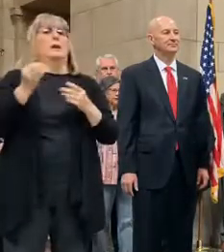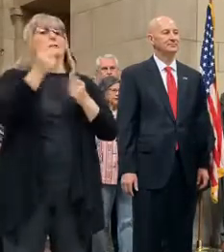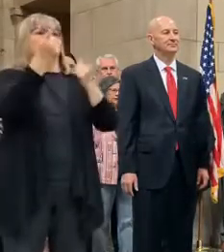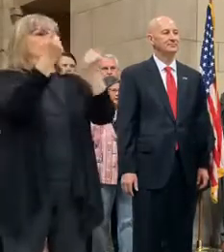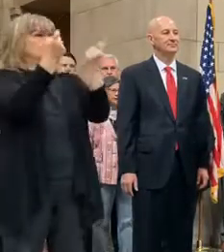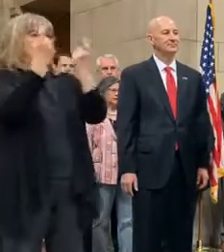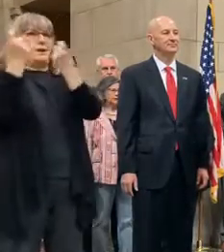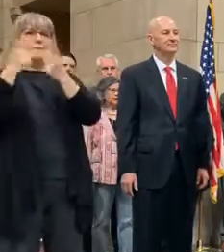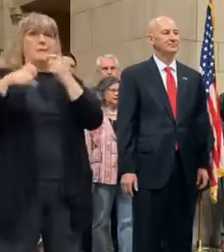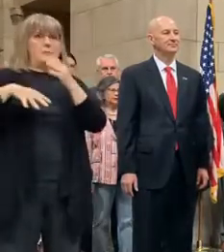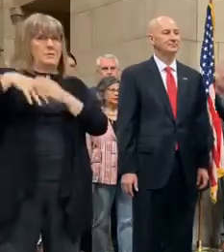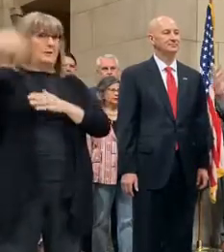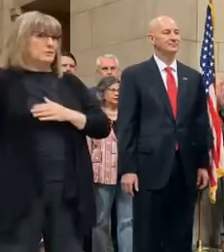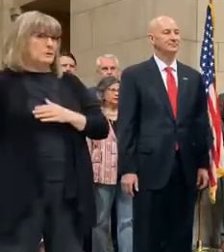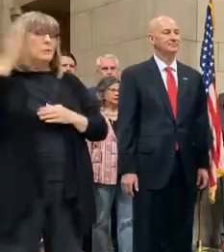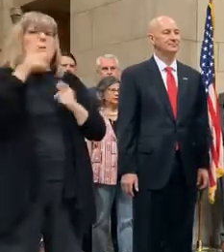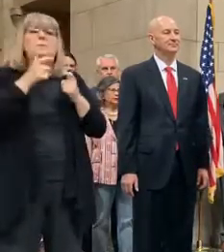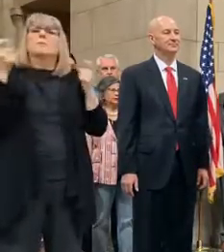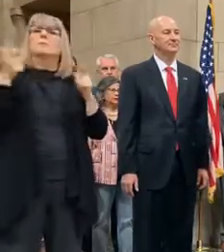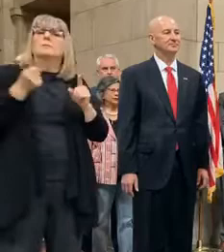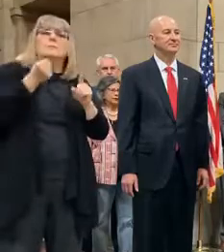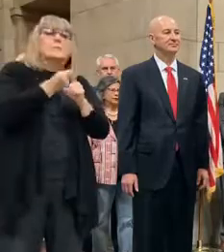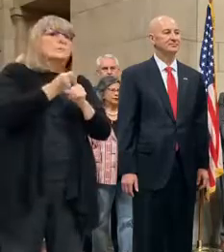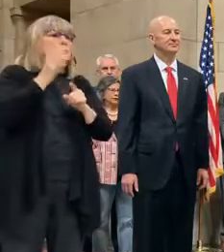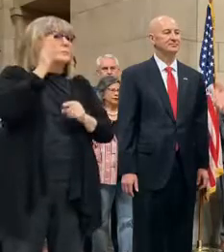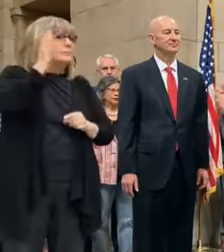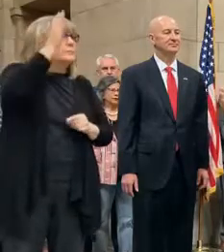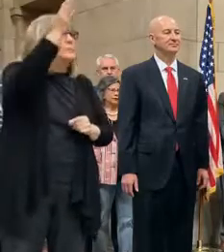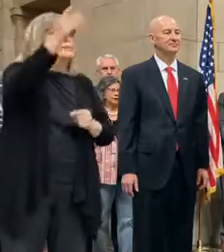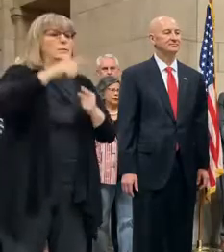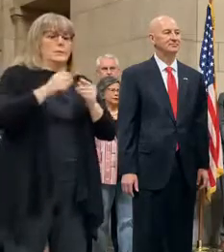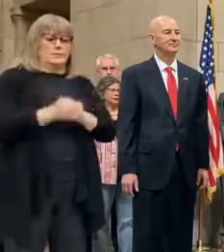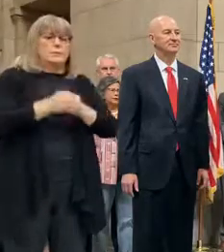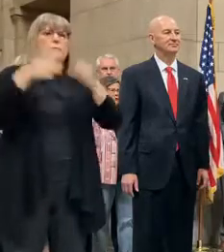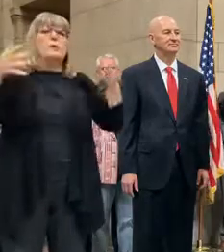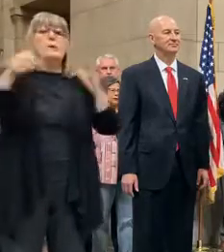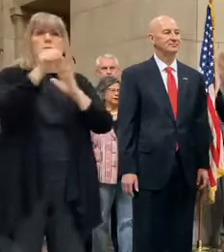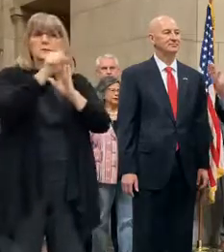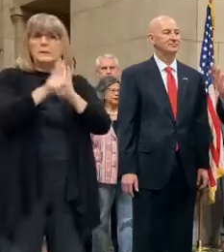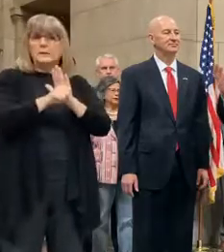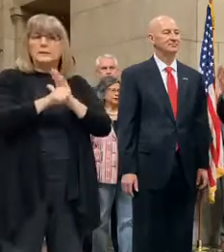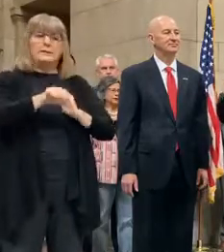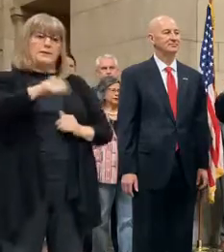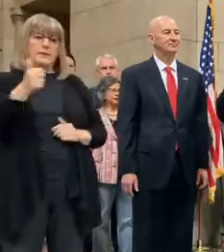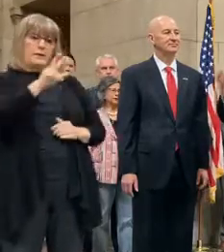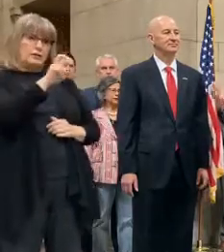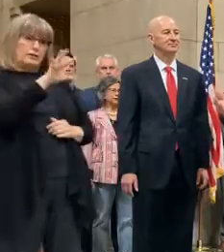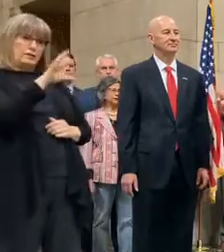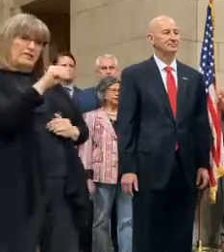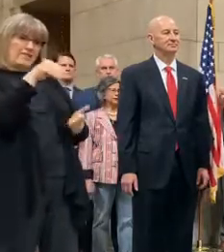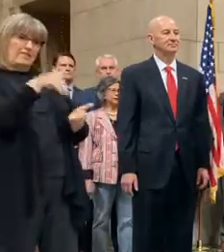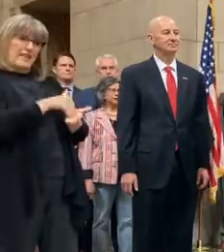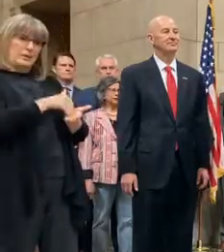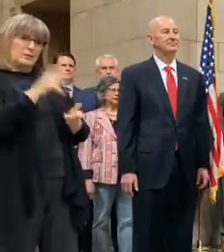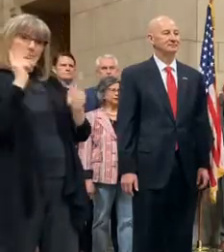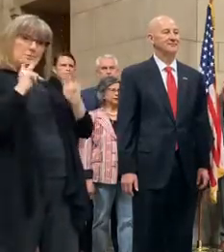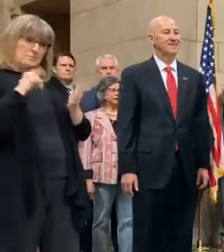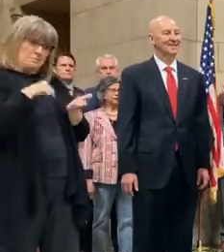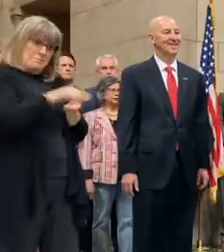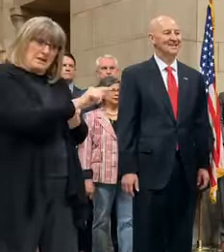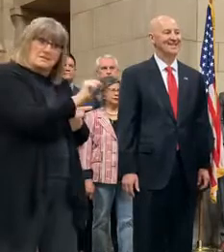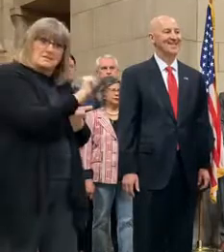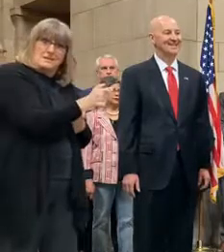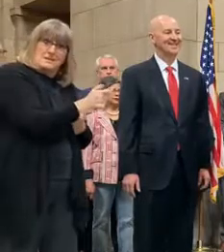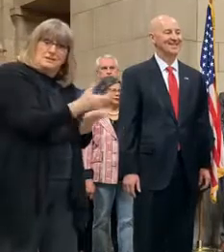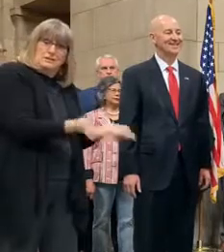outside. I think that'll have a huge impact long-term on the ability to grow the state. You know, another 250,000 people paying taxes in the state would be a really